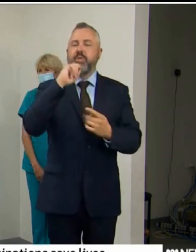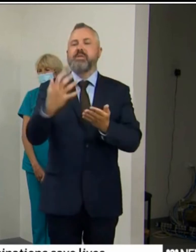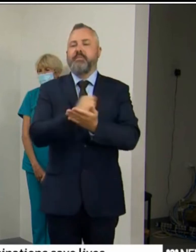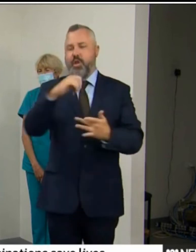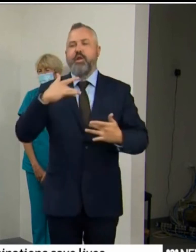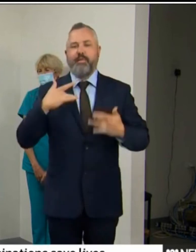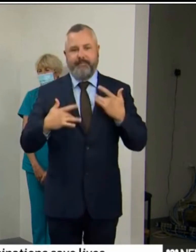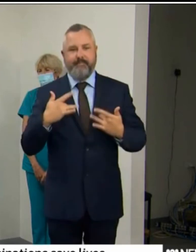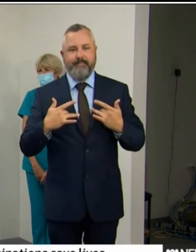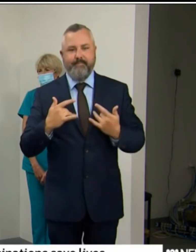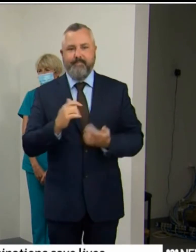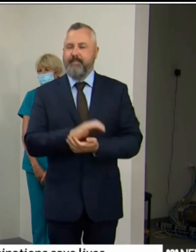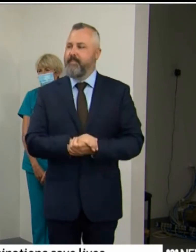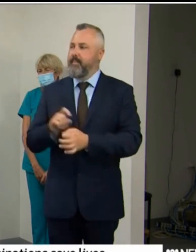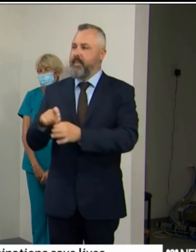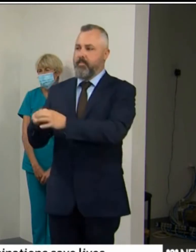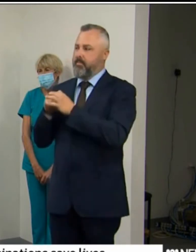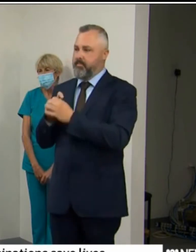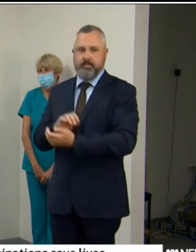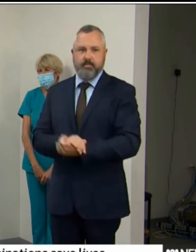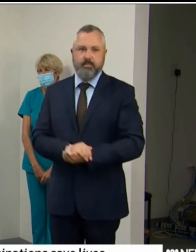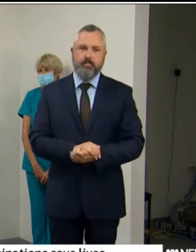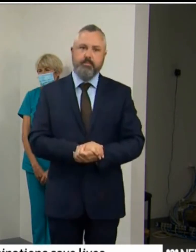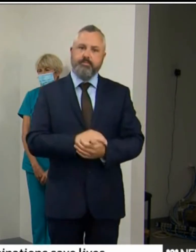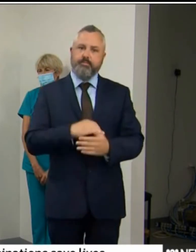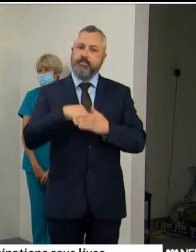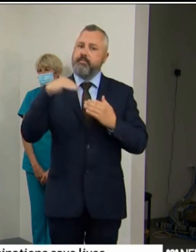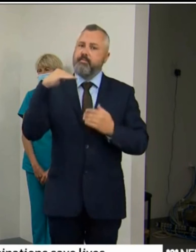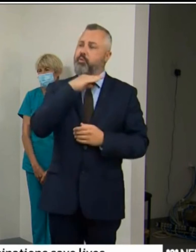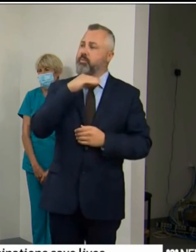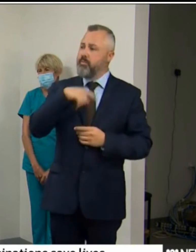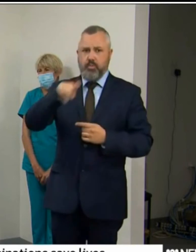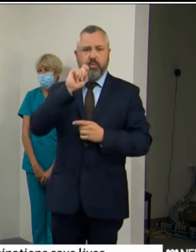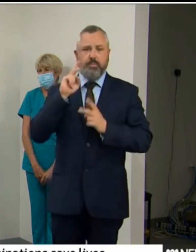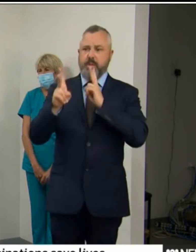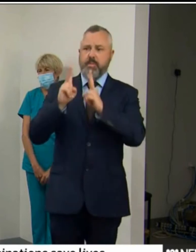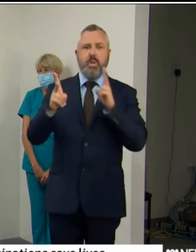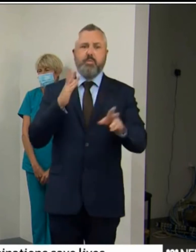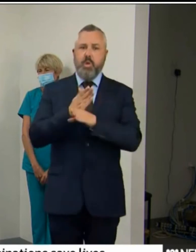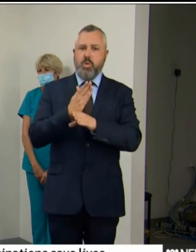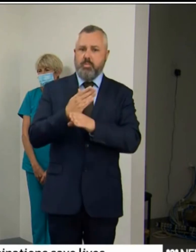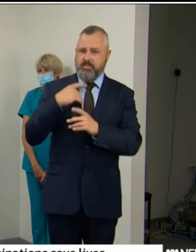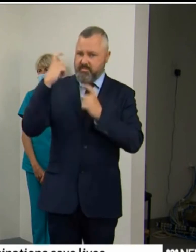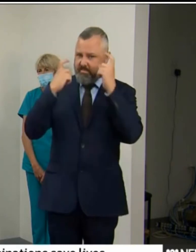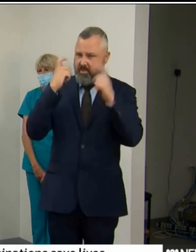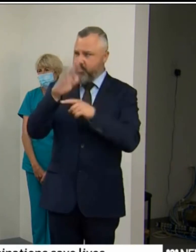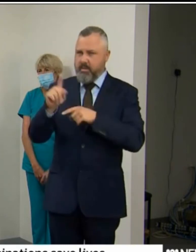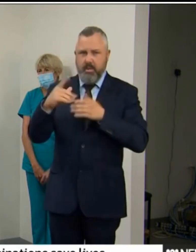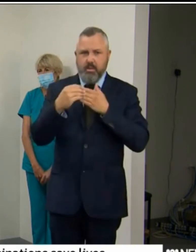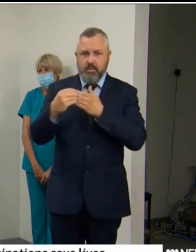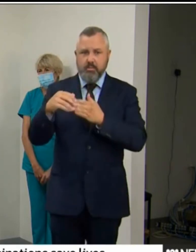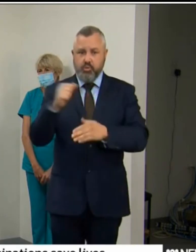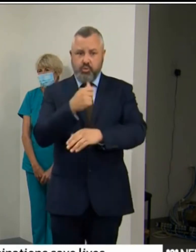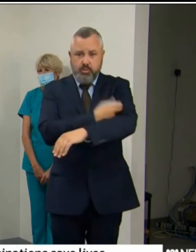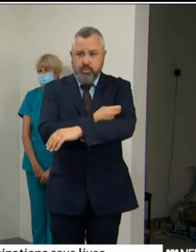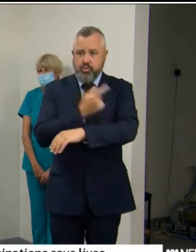here in Melbourne, I think some businesses are sort of concerned whether there are any guidelines on who should get vaccinated or what the rules are. Will you sort of